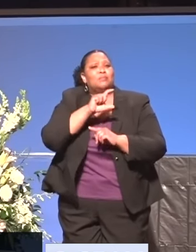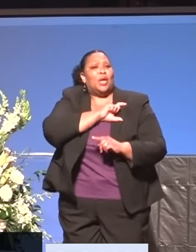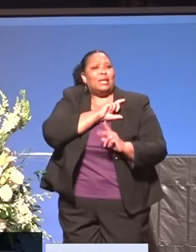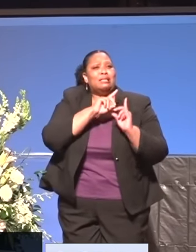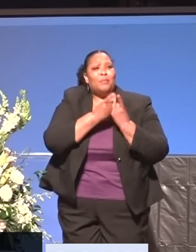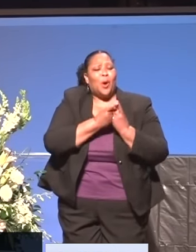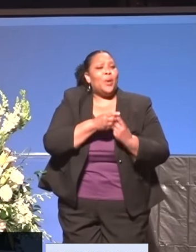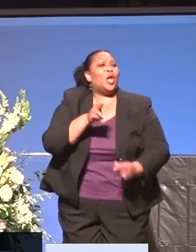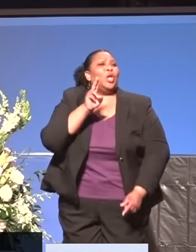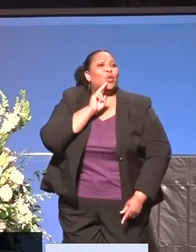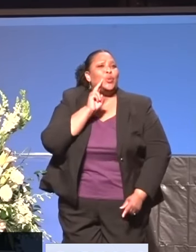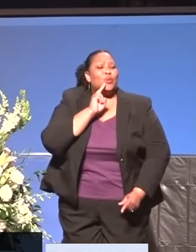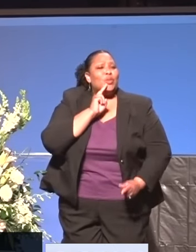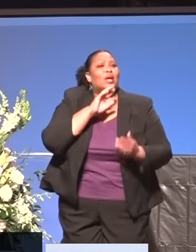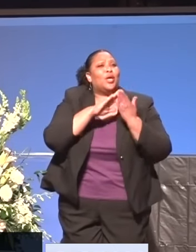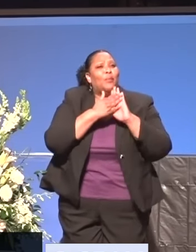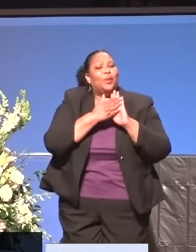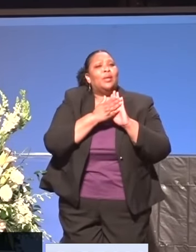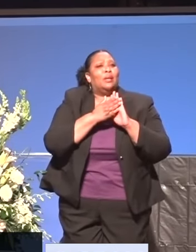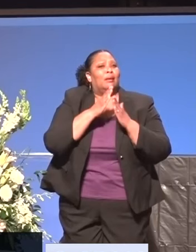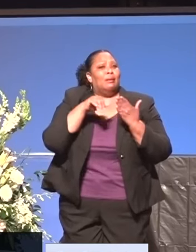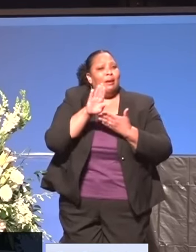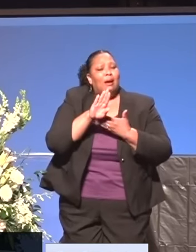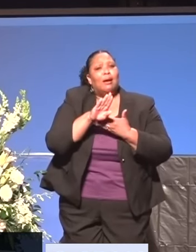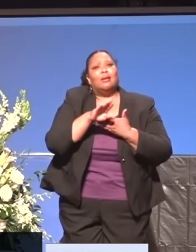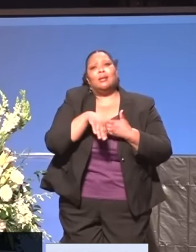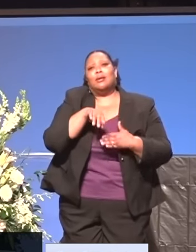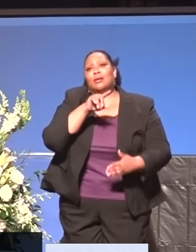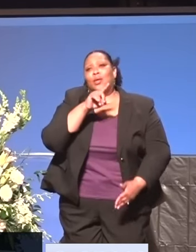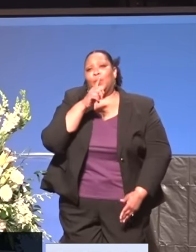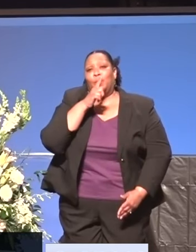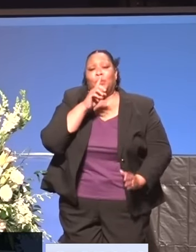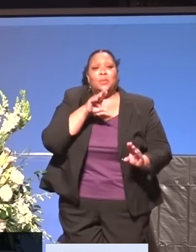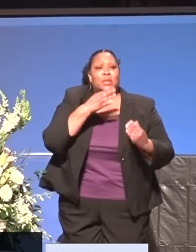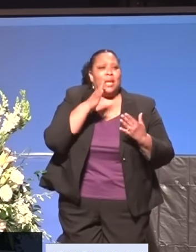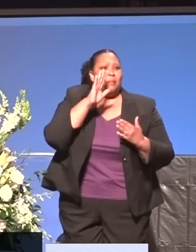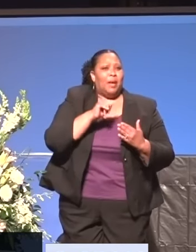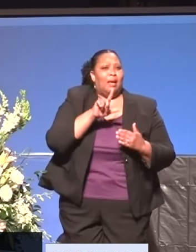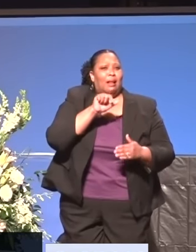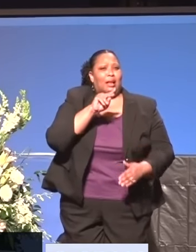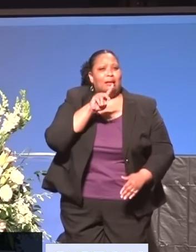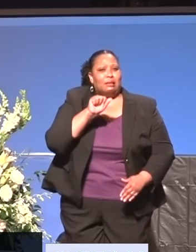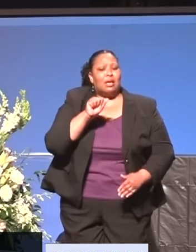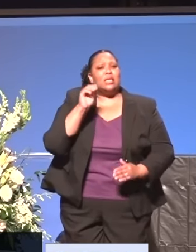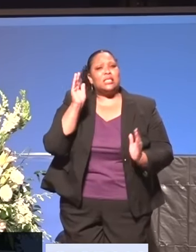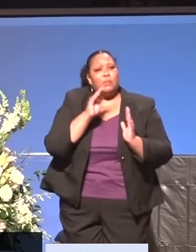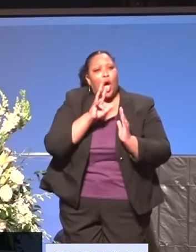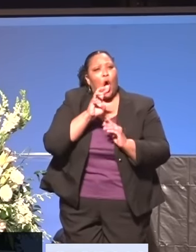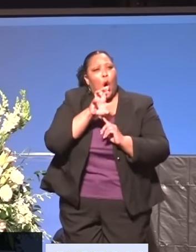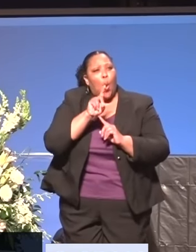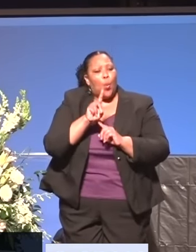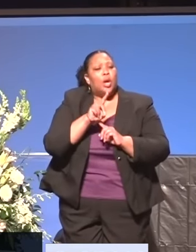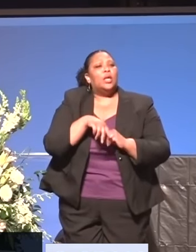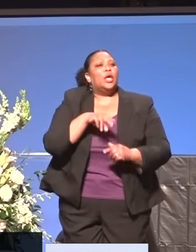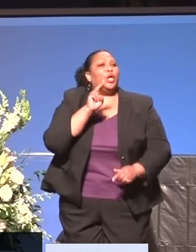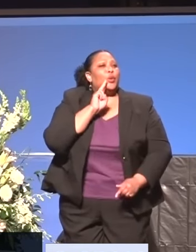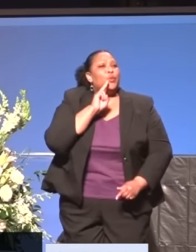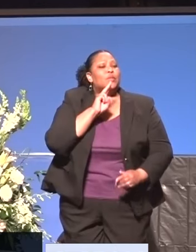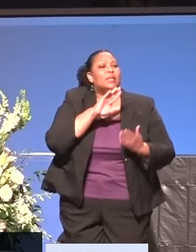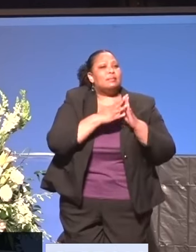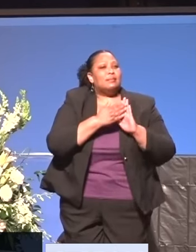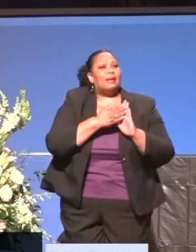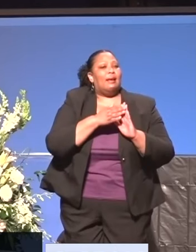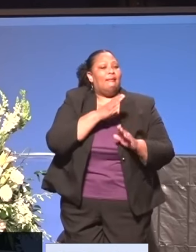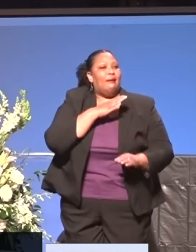Angeles, Houston Community College is a poem submitted by Melinda Woods Smallwood, Houston City Council